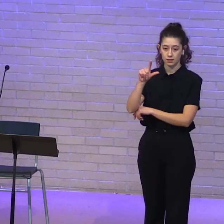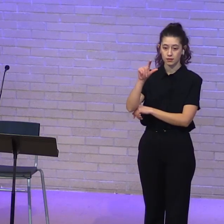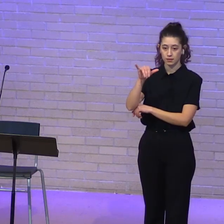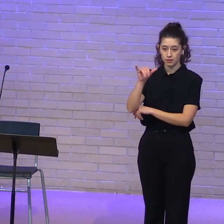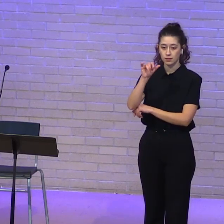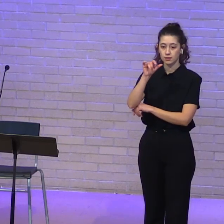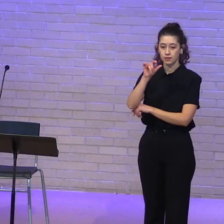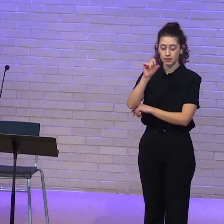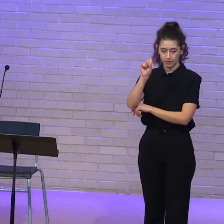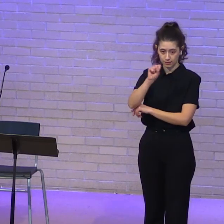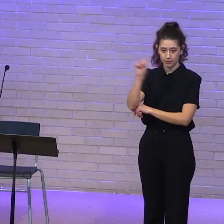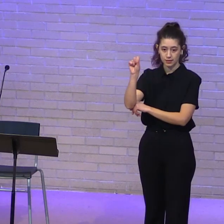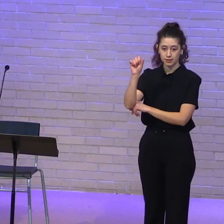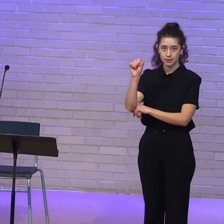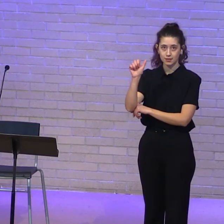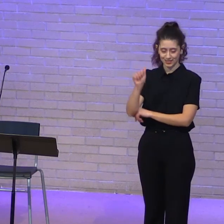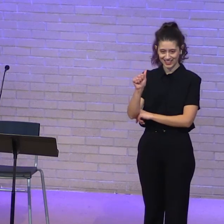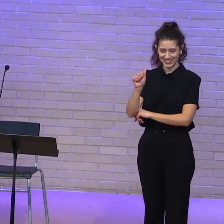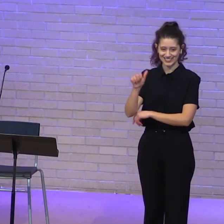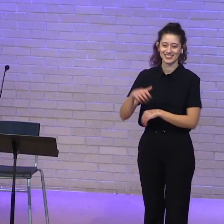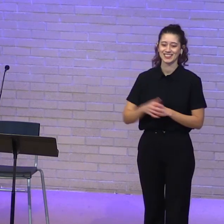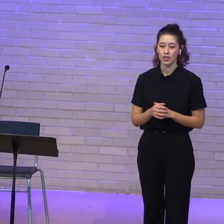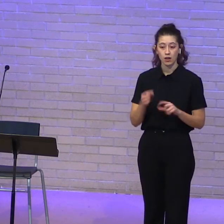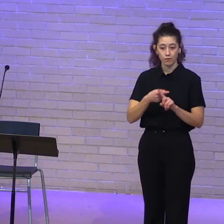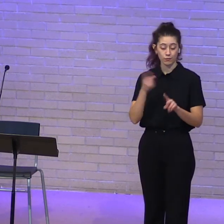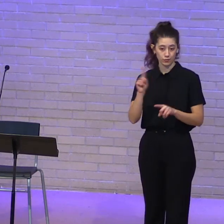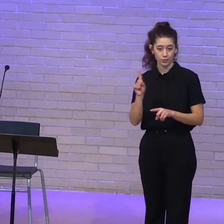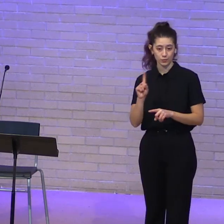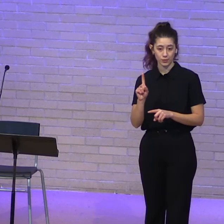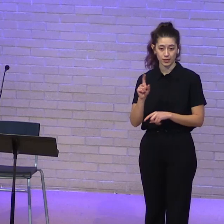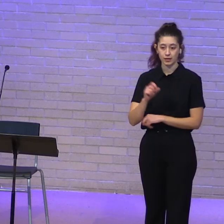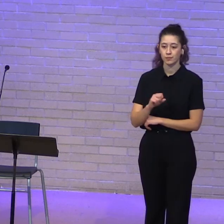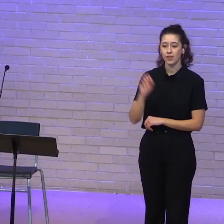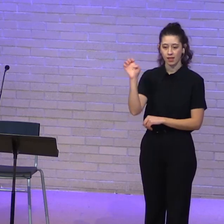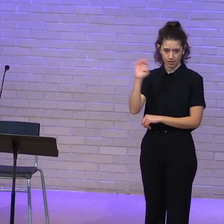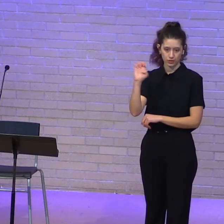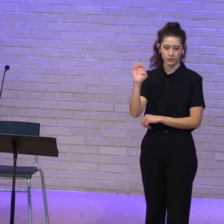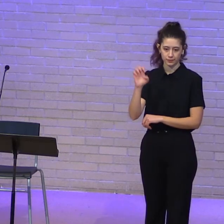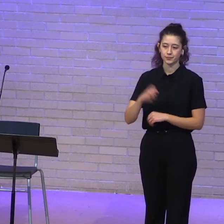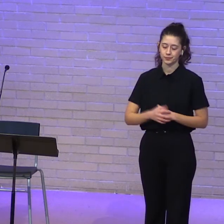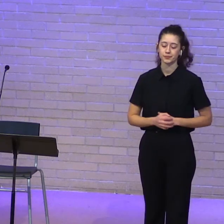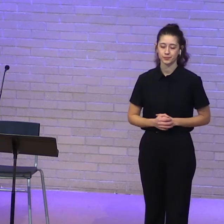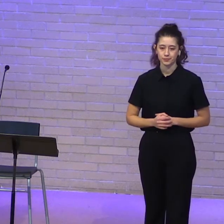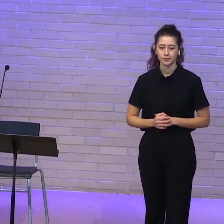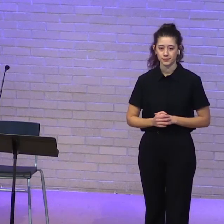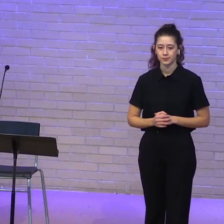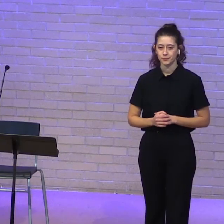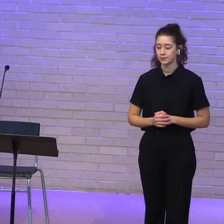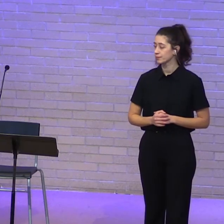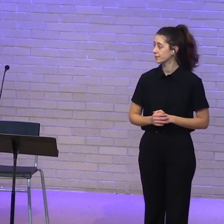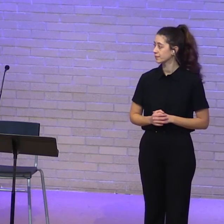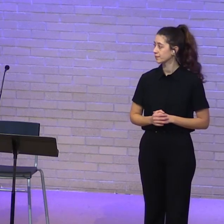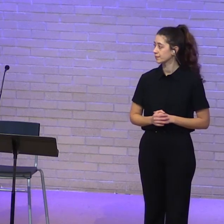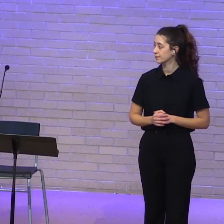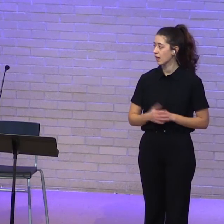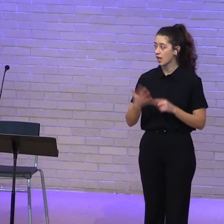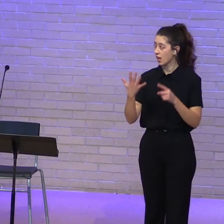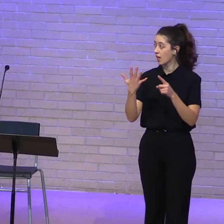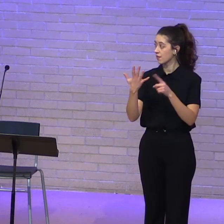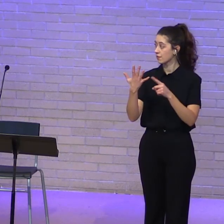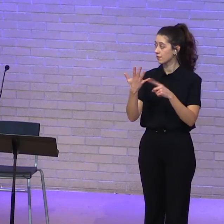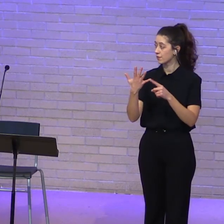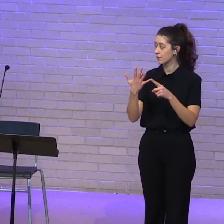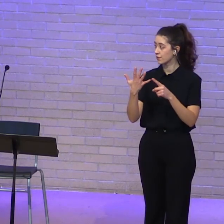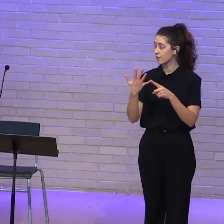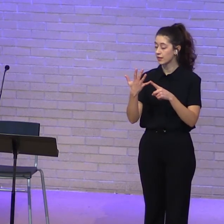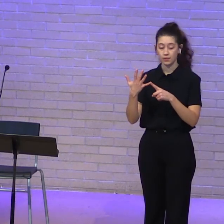Indiana, and then Josiah Miller, another math education major from Cedar Springs, Michigan. Now, I